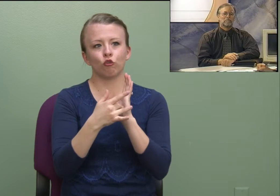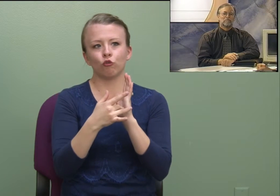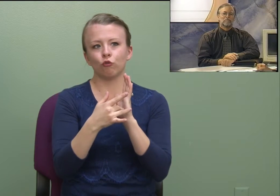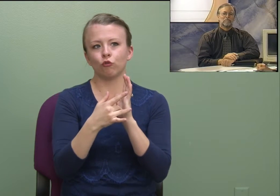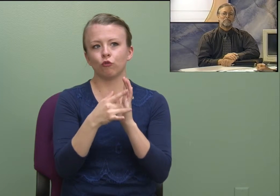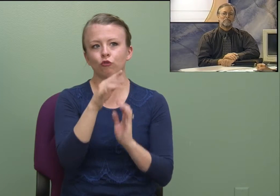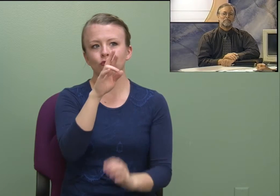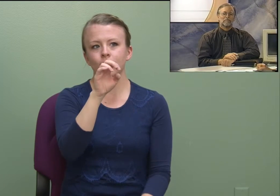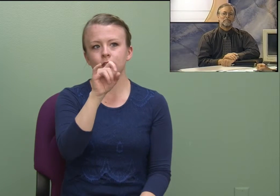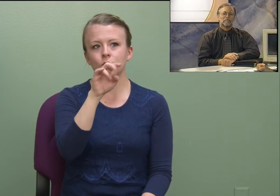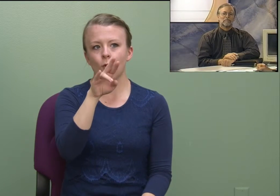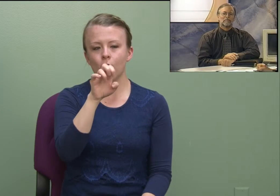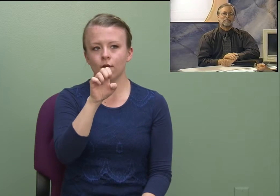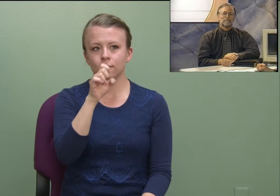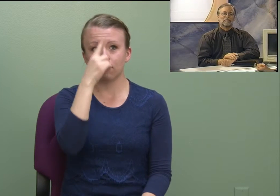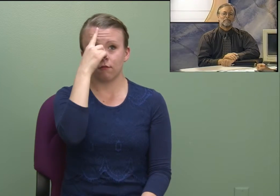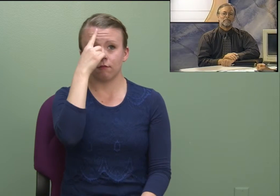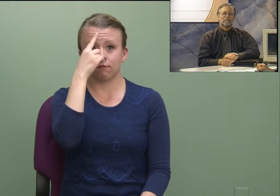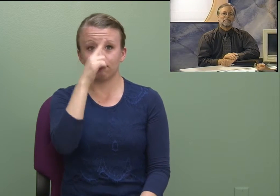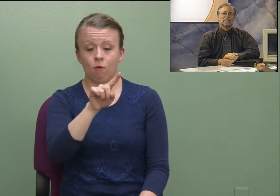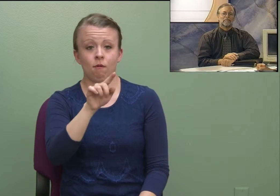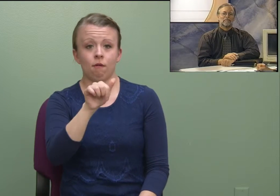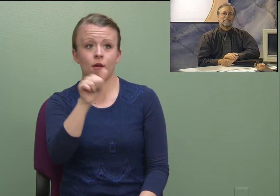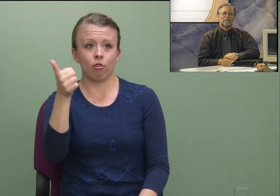other staff.